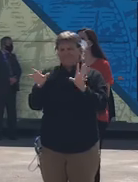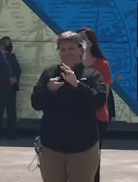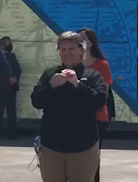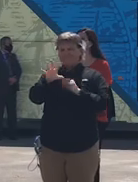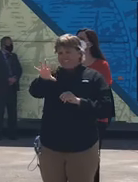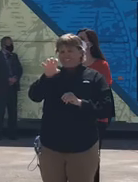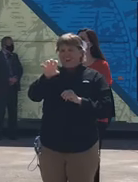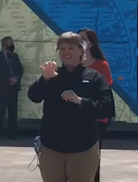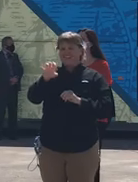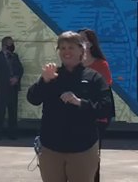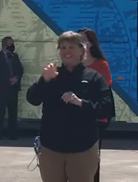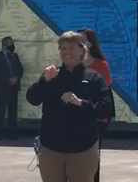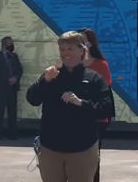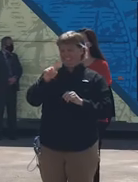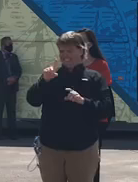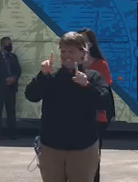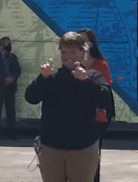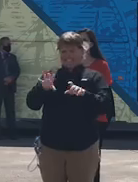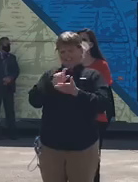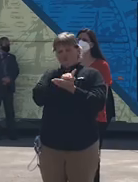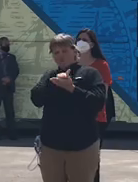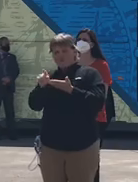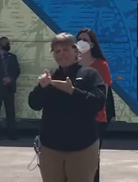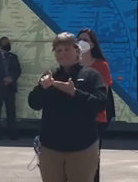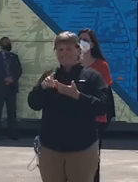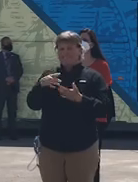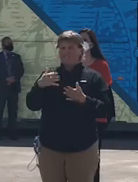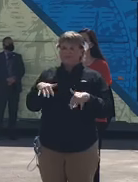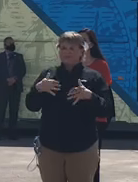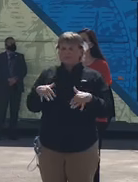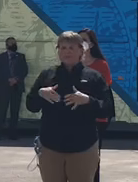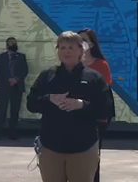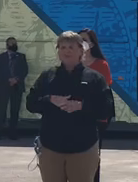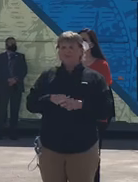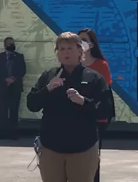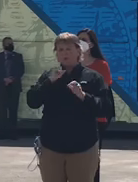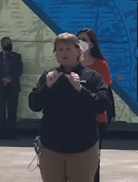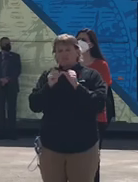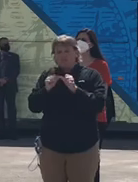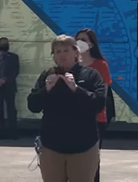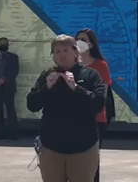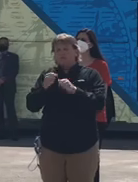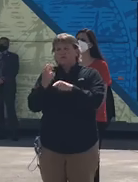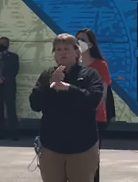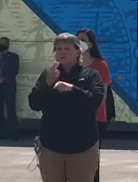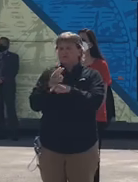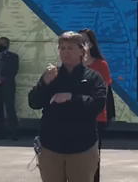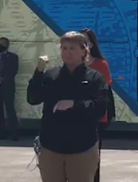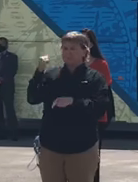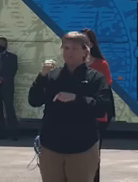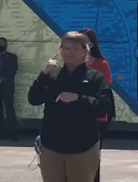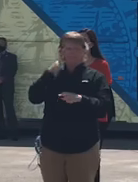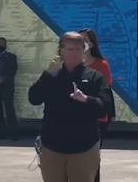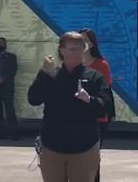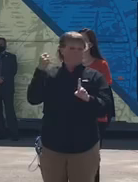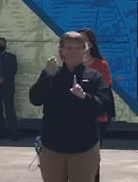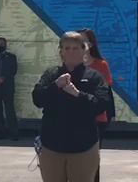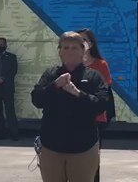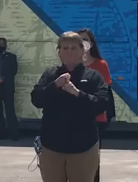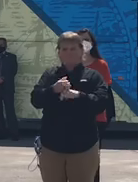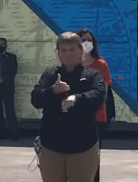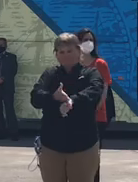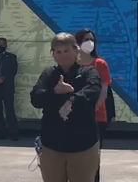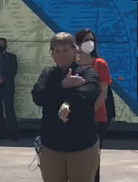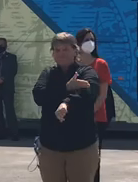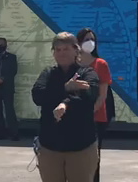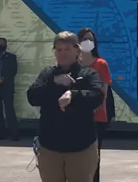They're going to keep sending them to us from Cepheid. And so we really believe that this will be a game changer. We have the National Guard doing a lot of